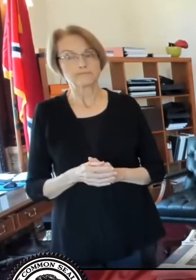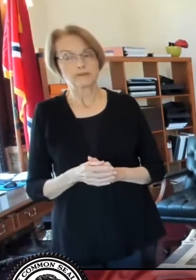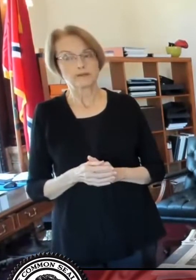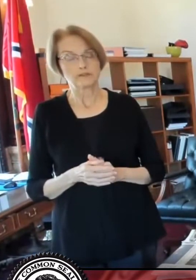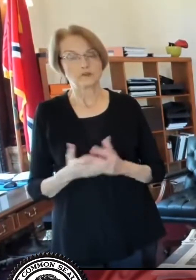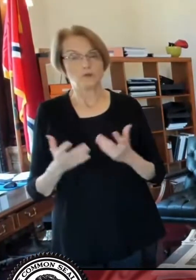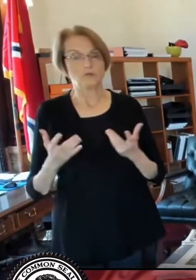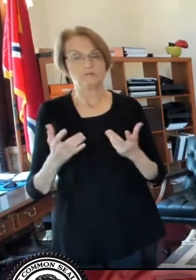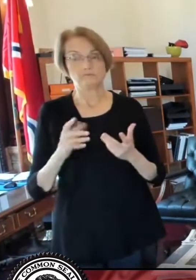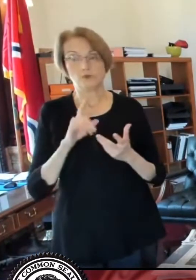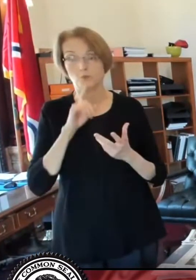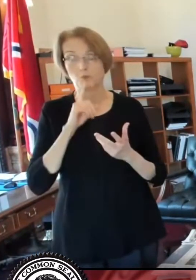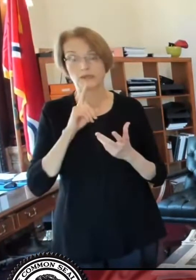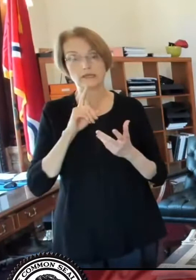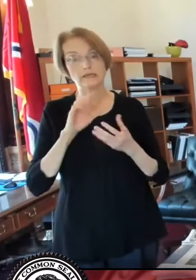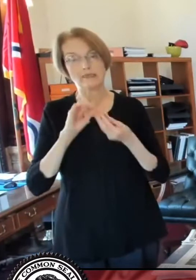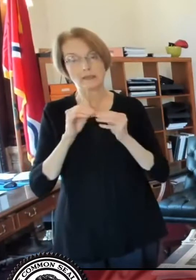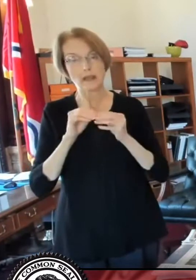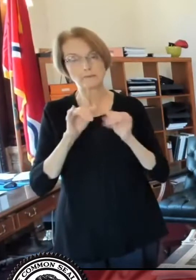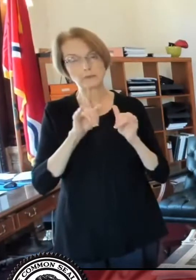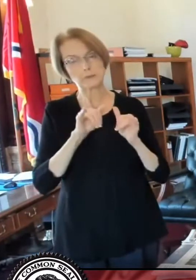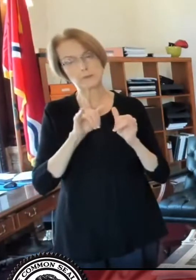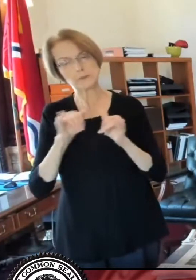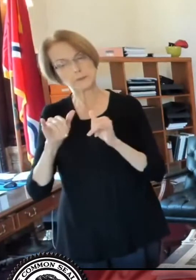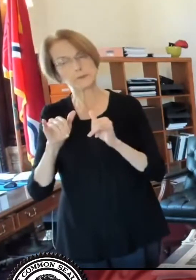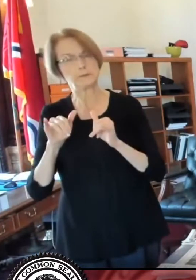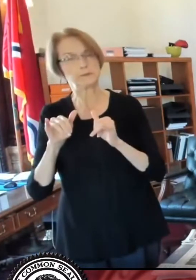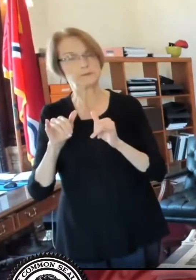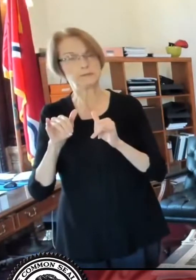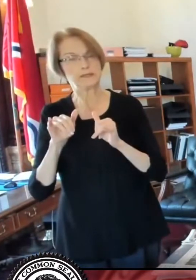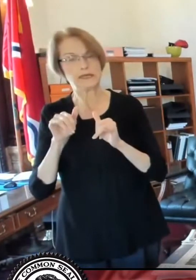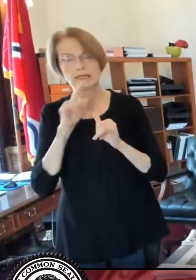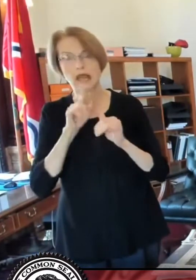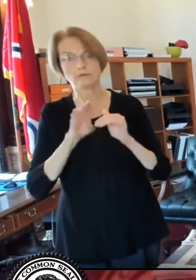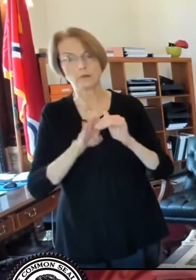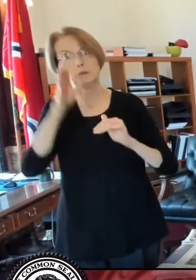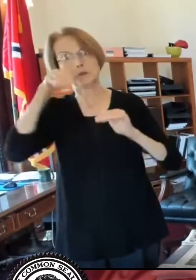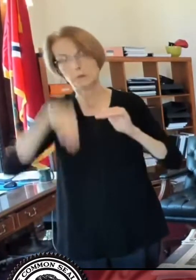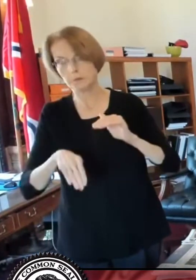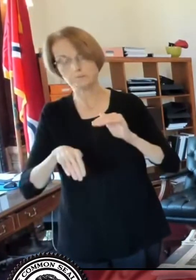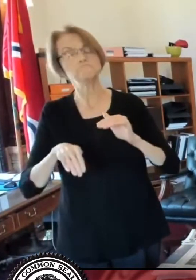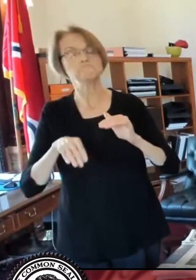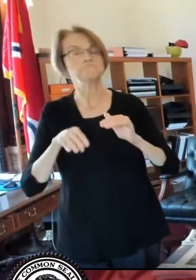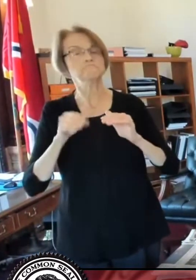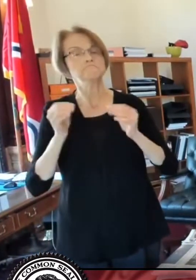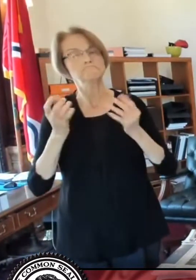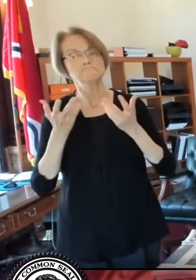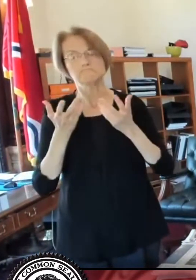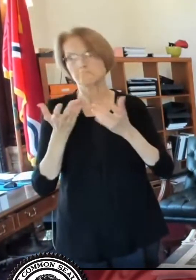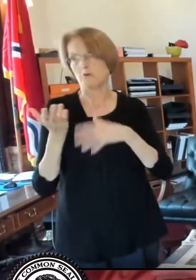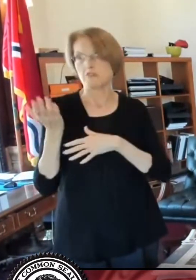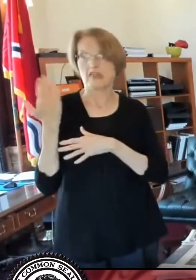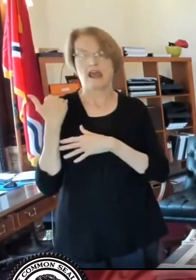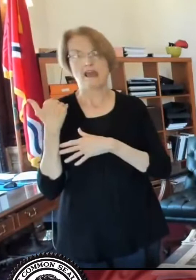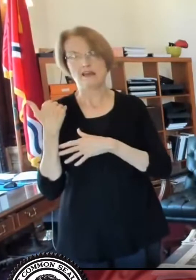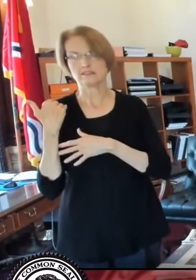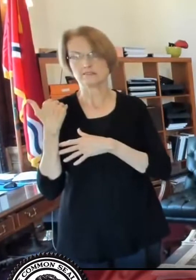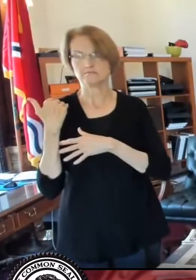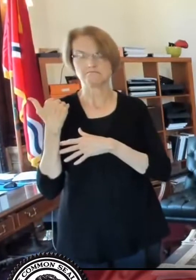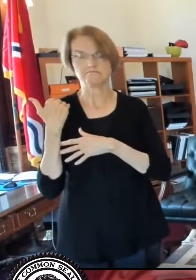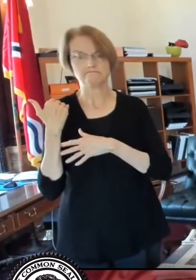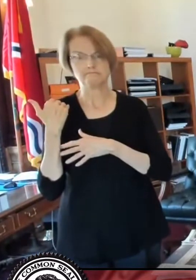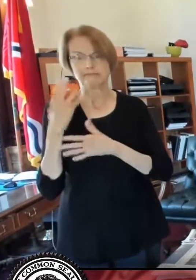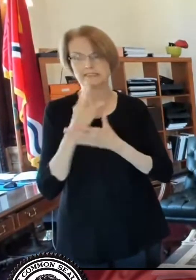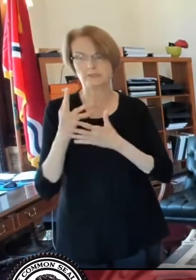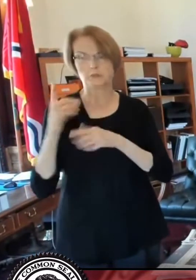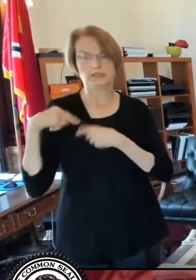big change in that. All been fairly steady over the last